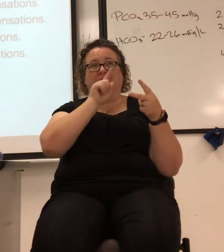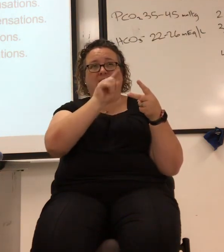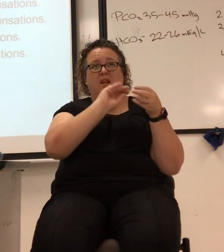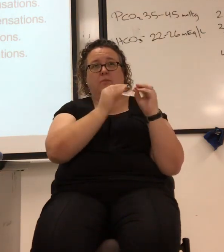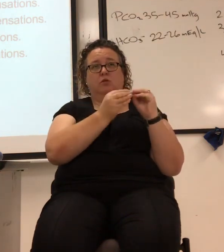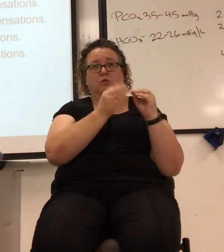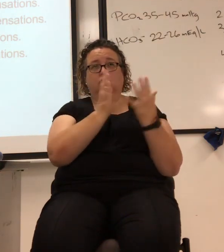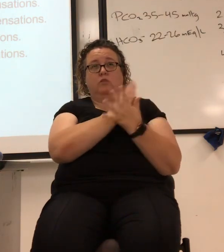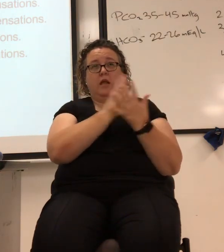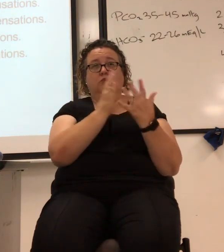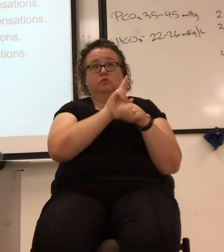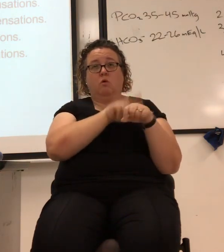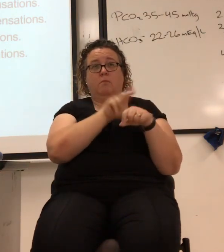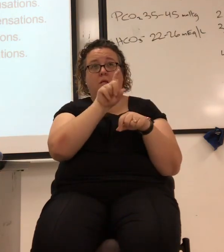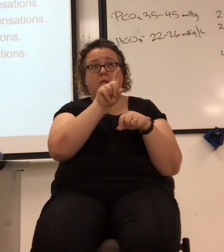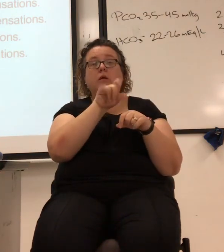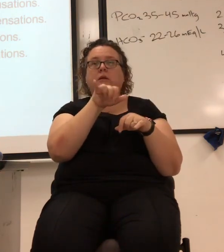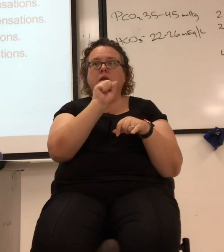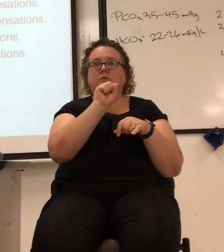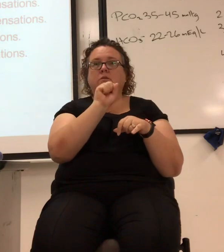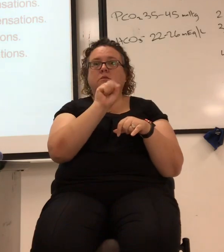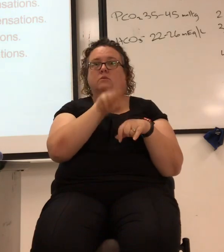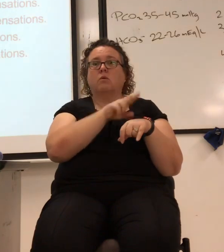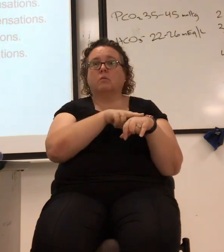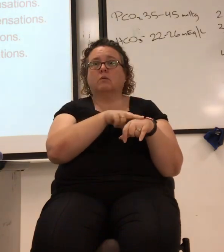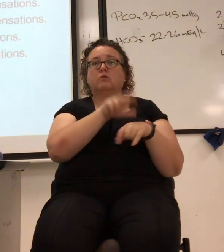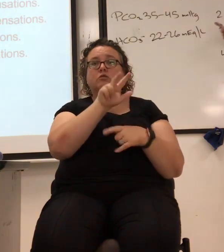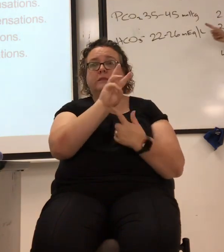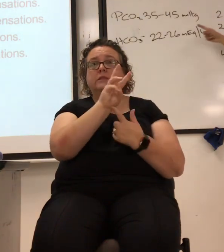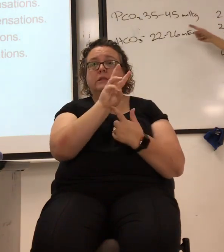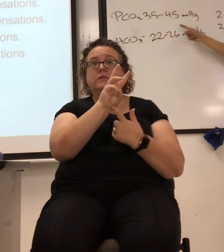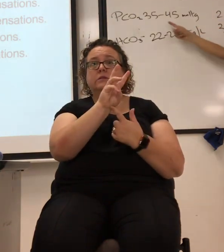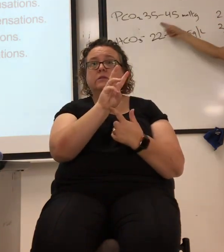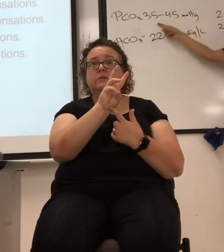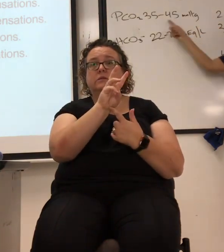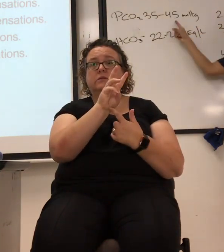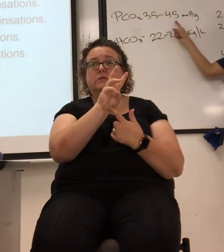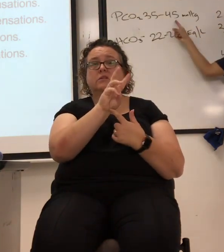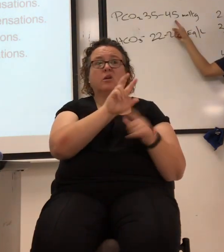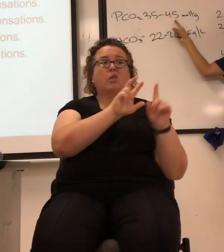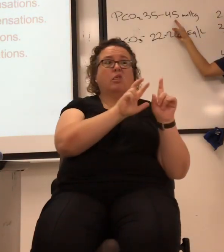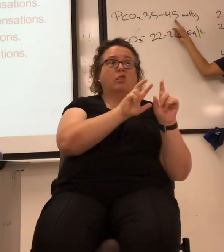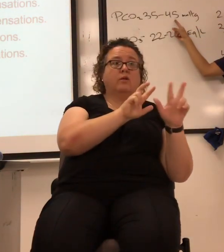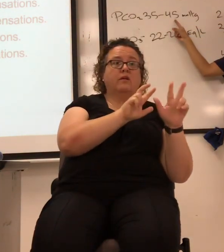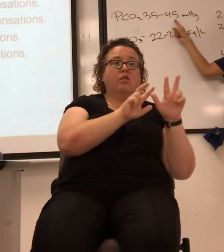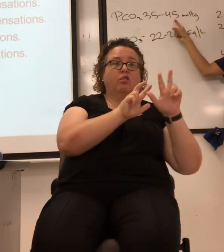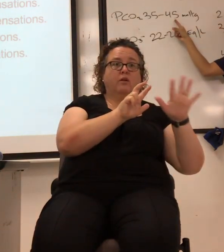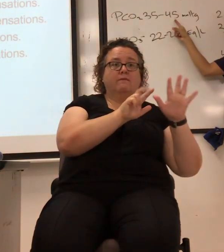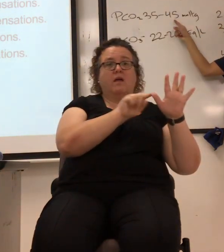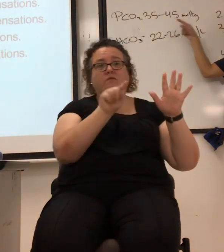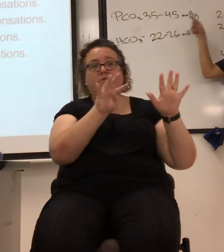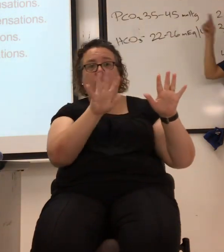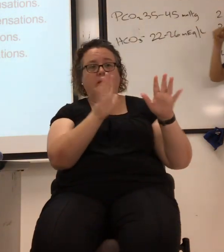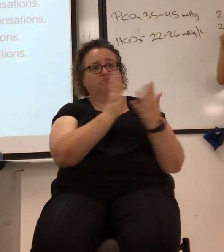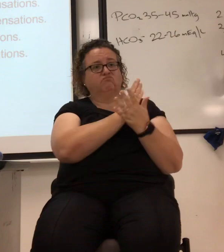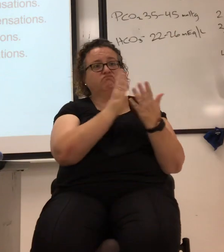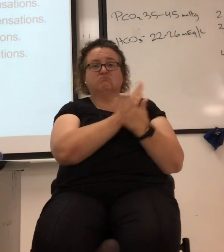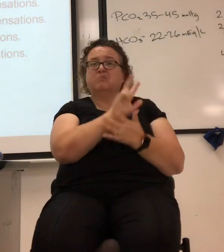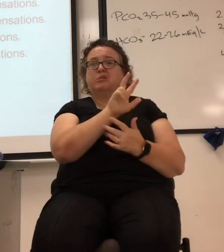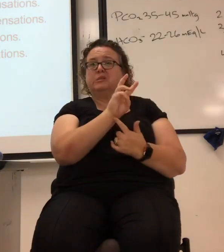And the more you do, you'll be able to better identify where you're getting stuck. So just keep doing it. Let's do another one. Here